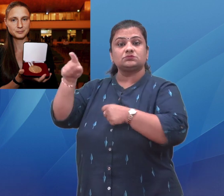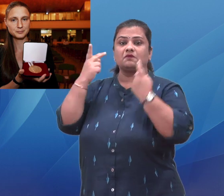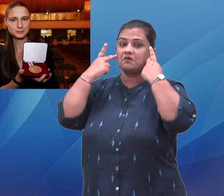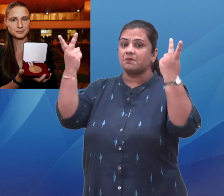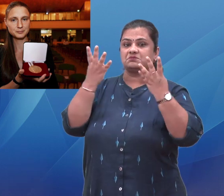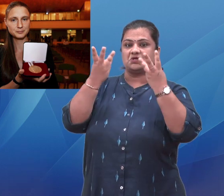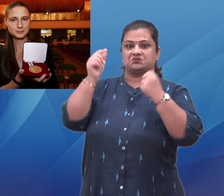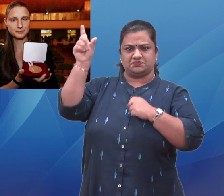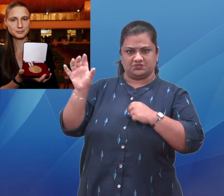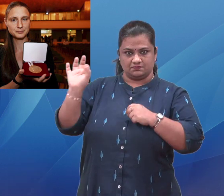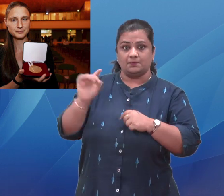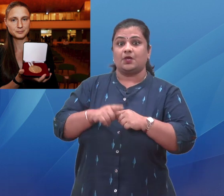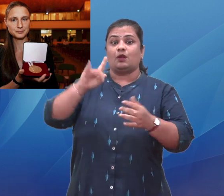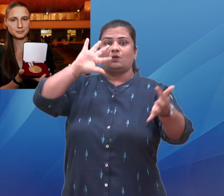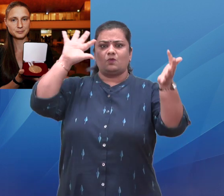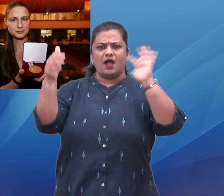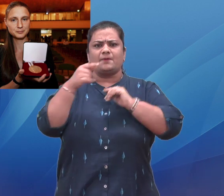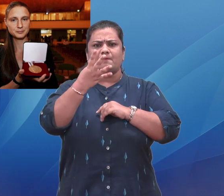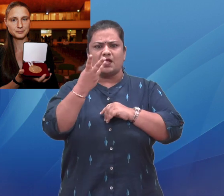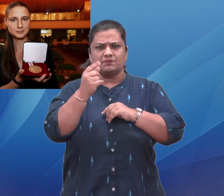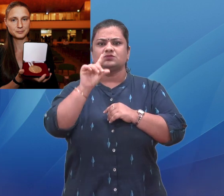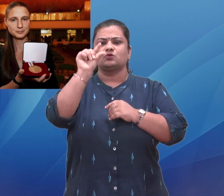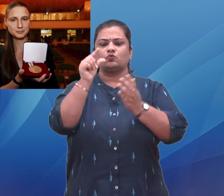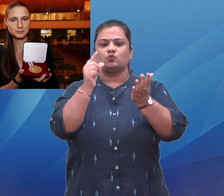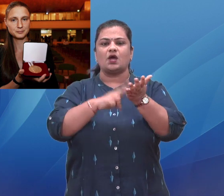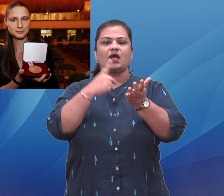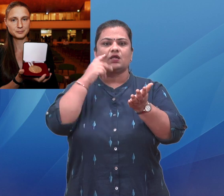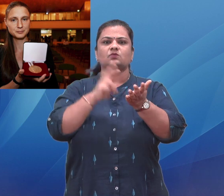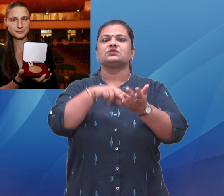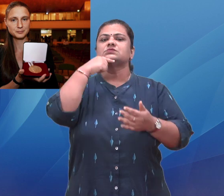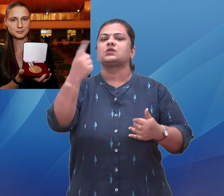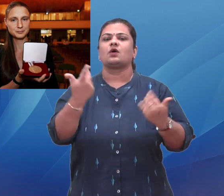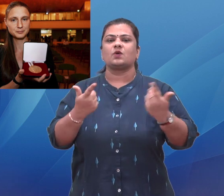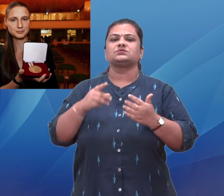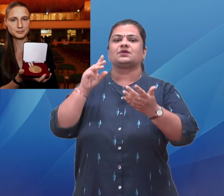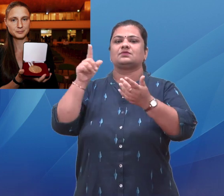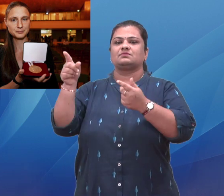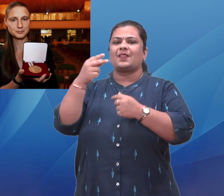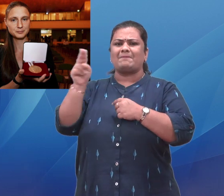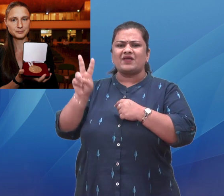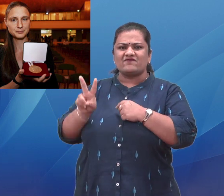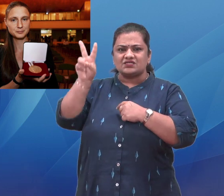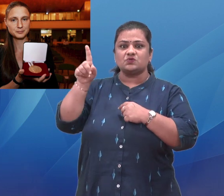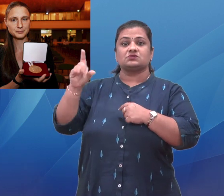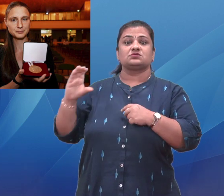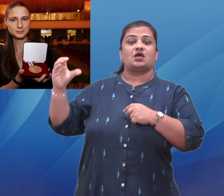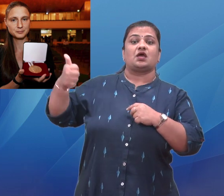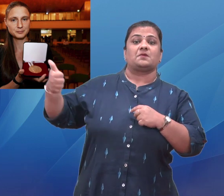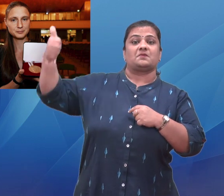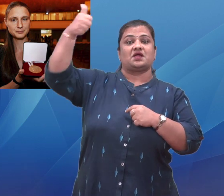Ms. Vysotska, who holds a chair in number theory at the Swiss Federal Institute of Technology, Lausanne, was being